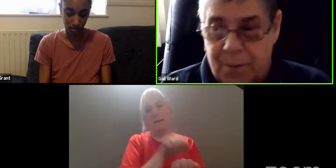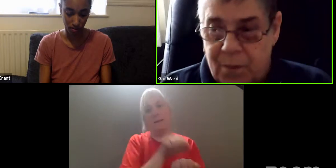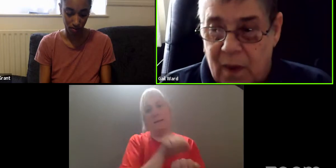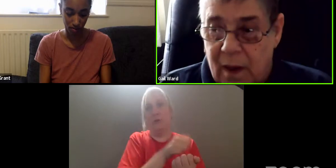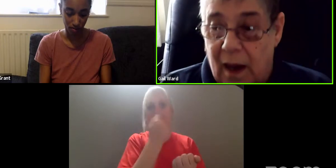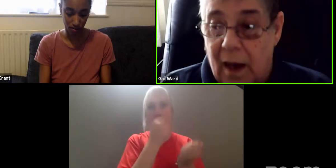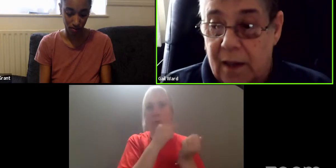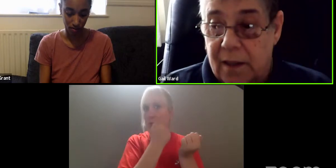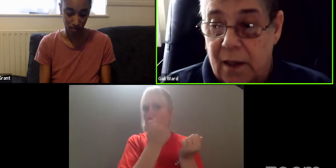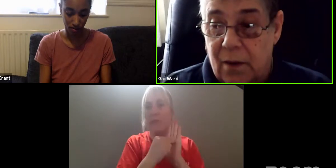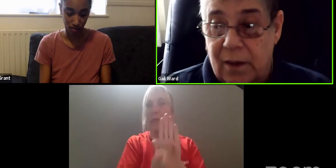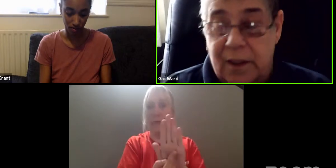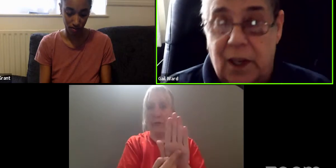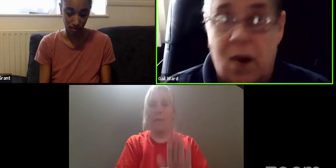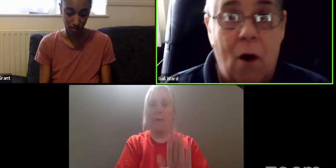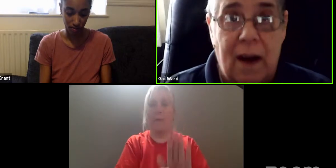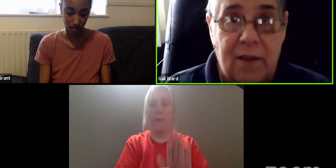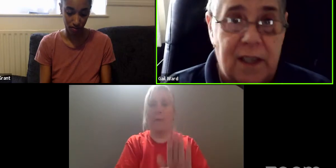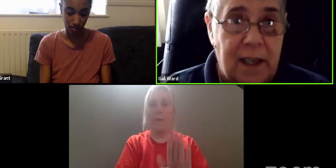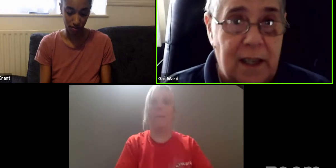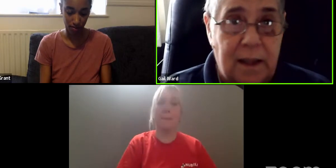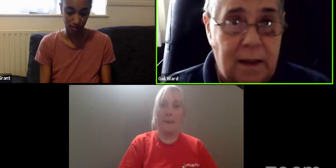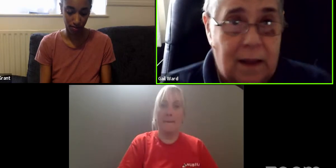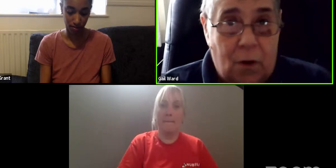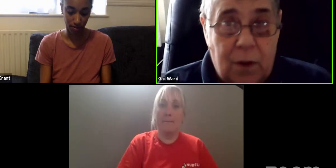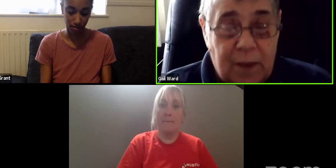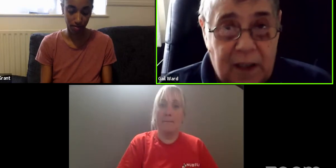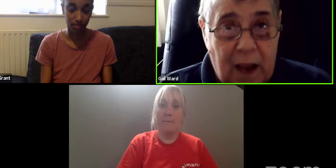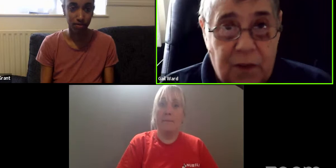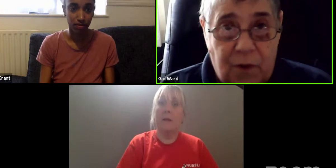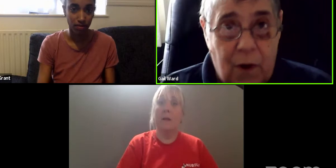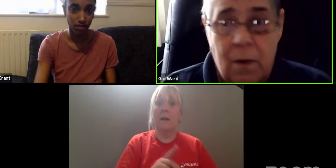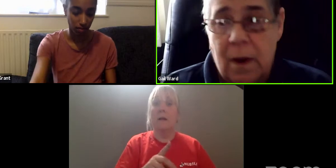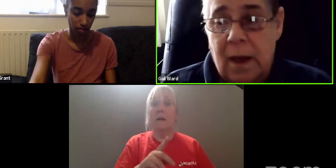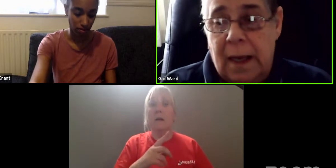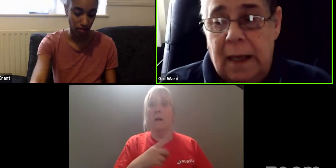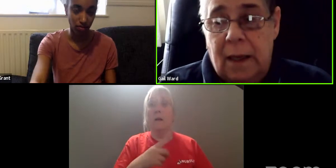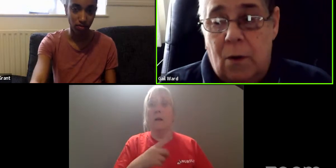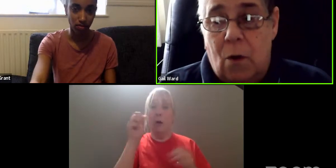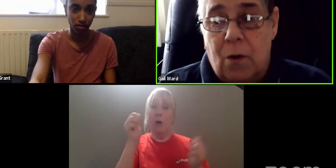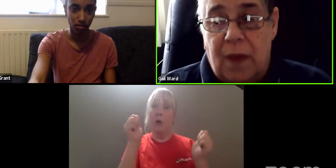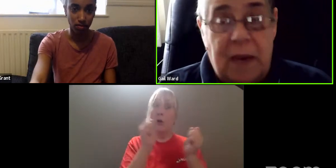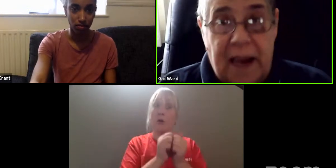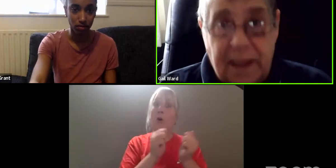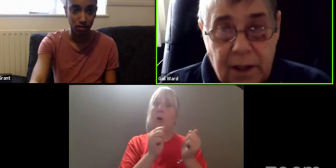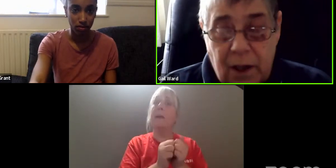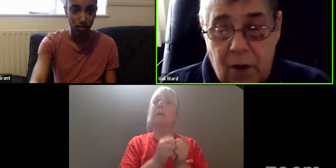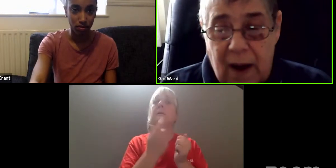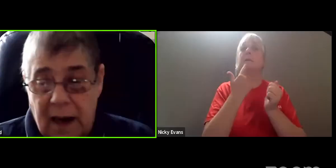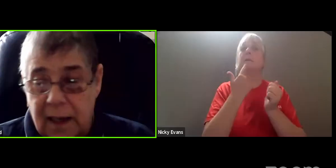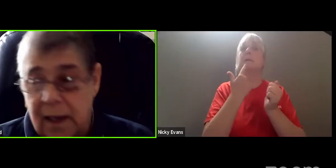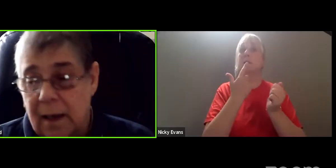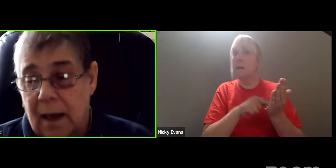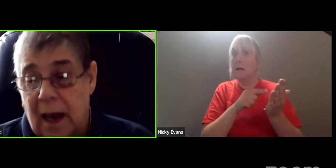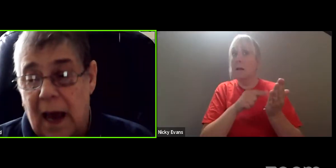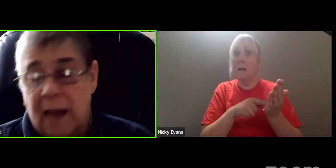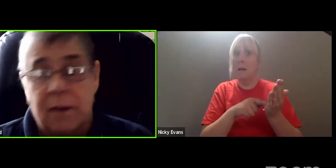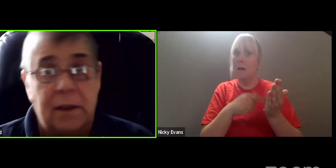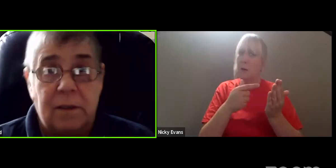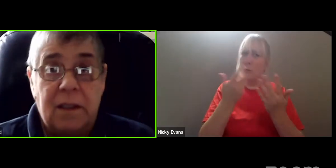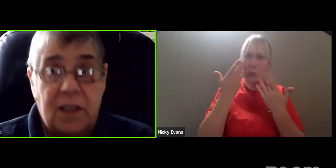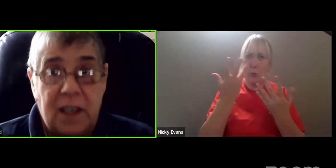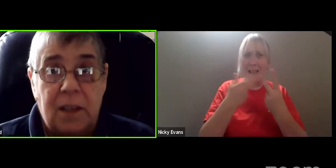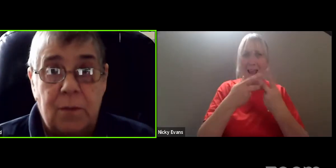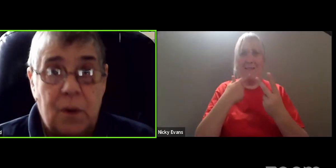disaster, and you can't guarantee that the documents get through. or they've been entered correctly,